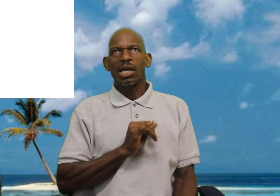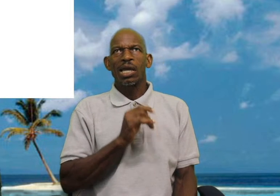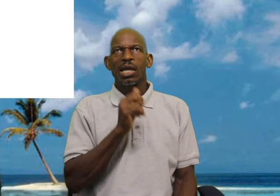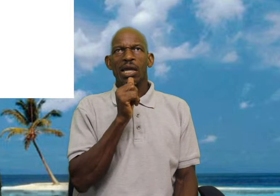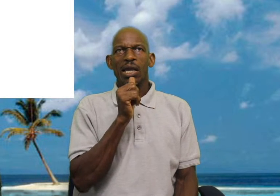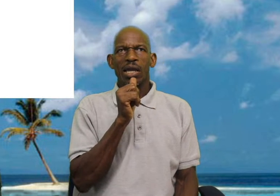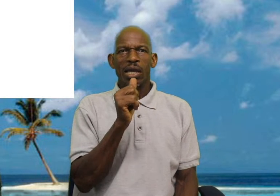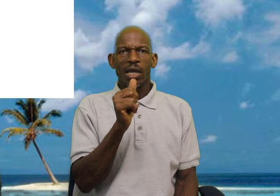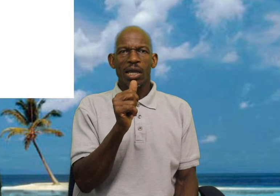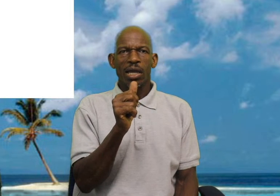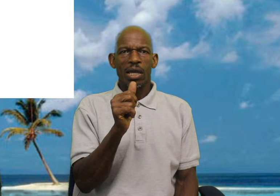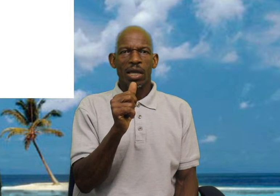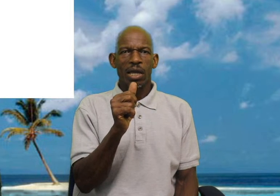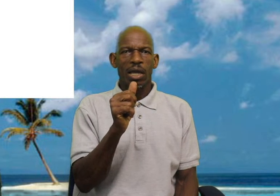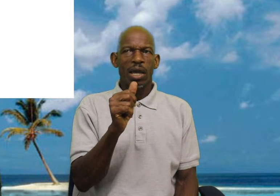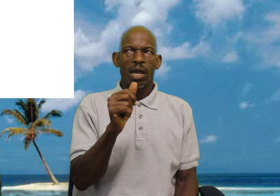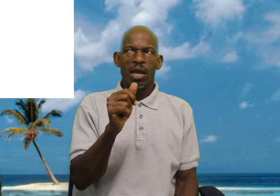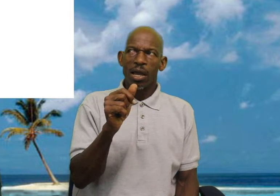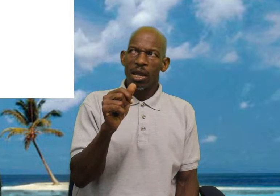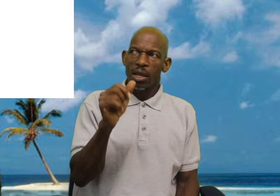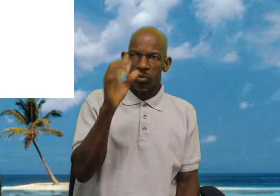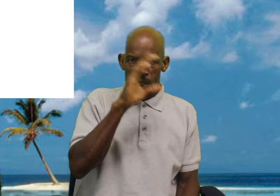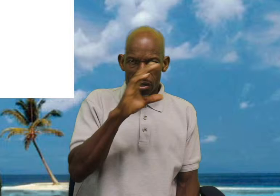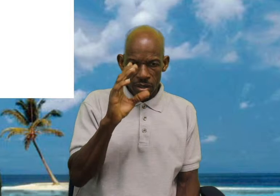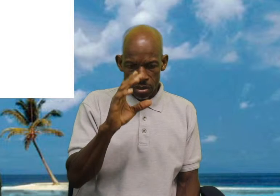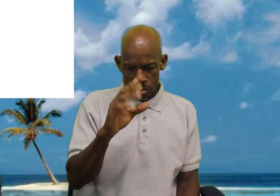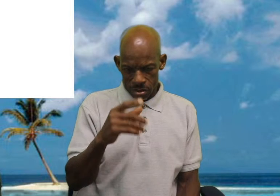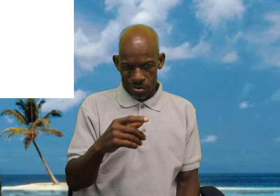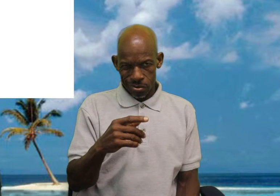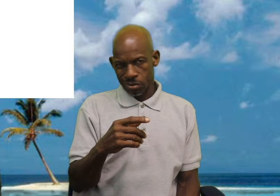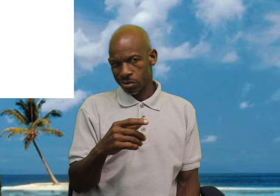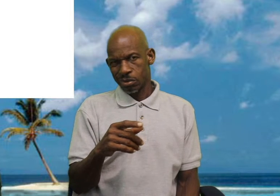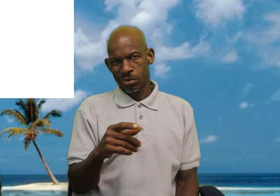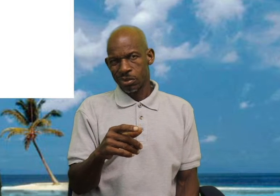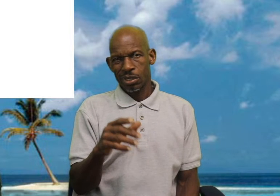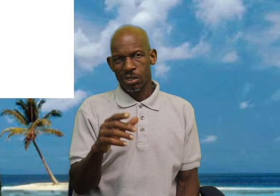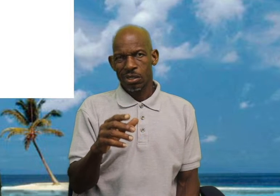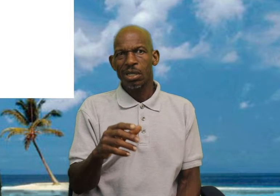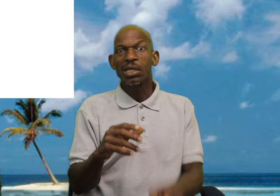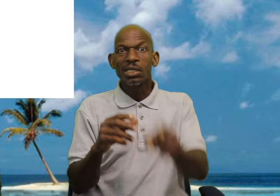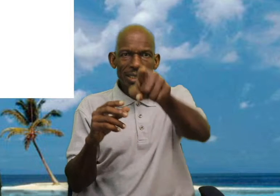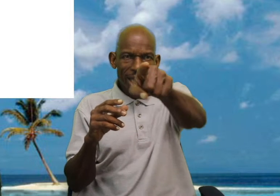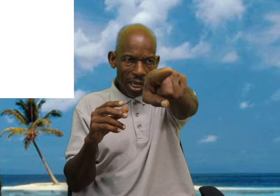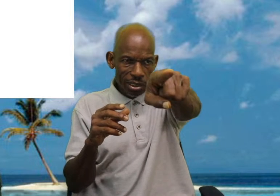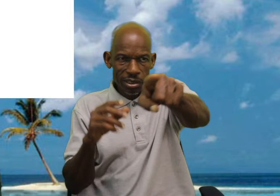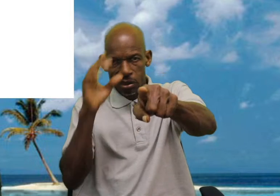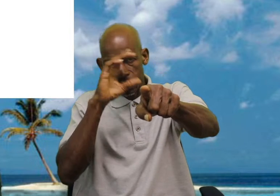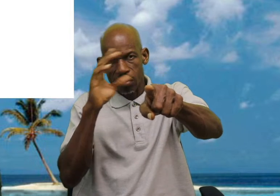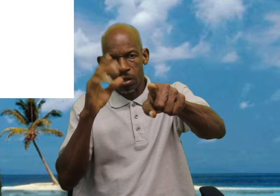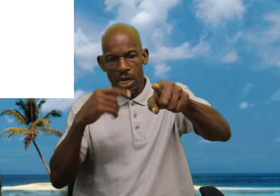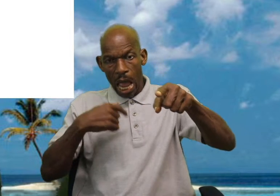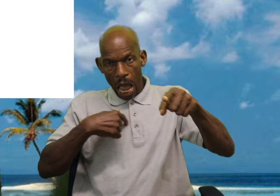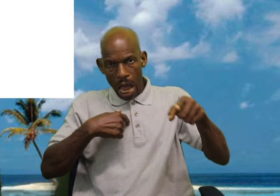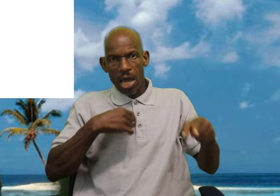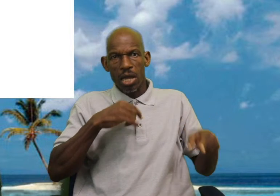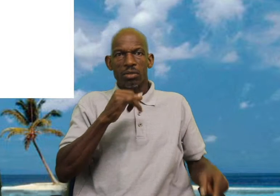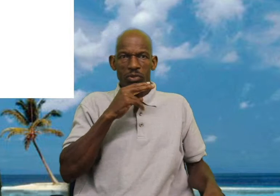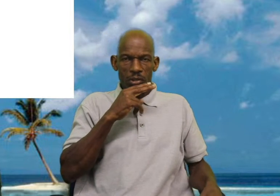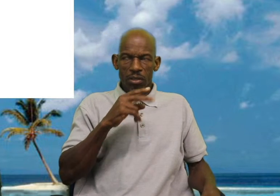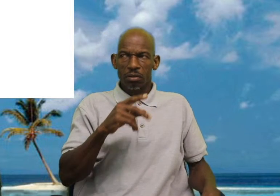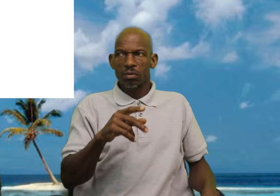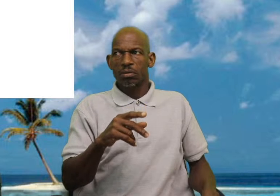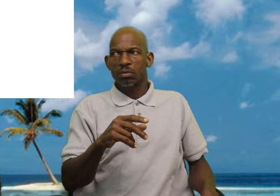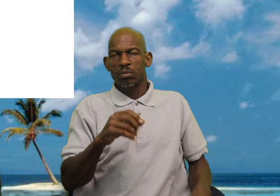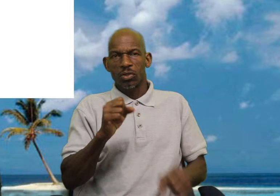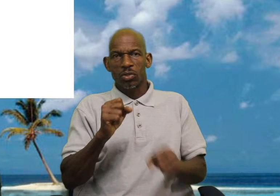alone. Right? So the I here, the I in the second sentence